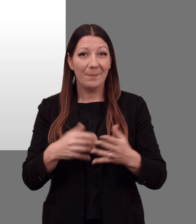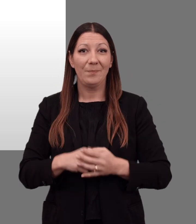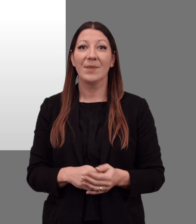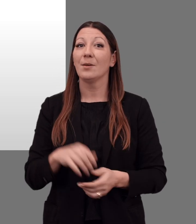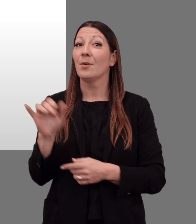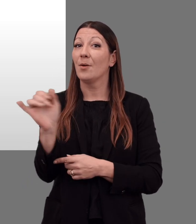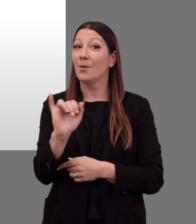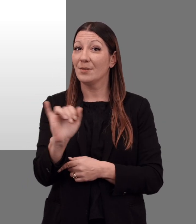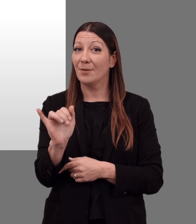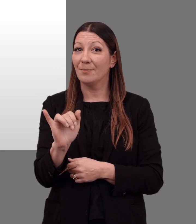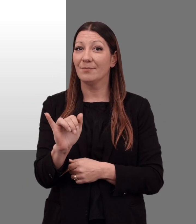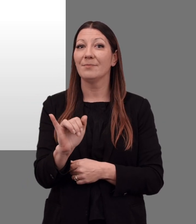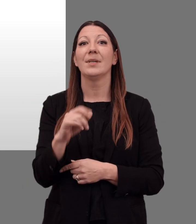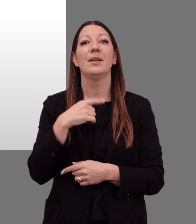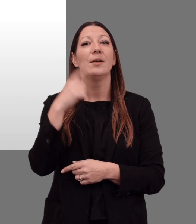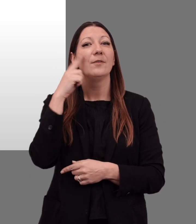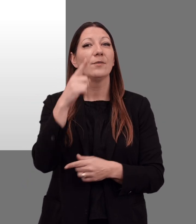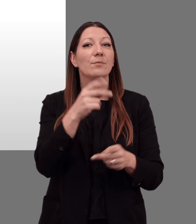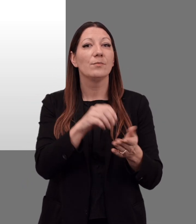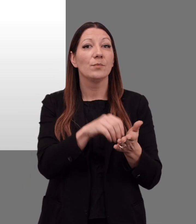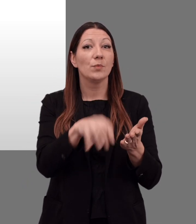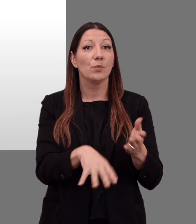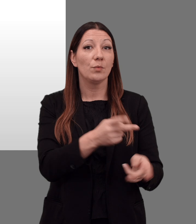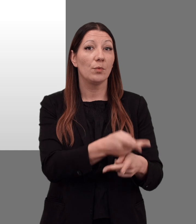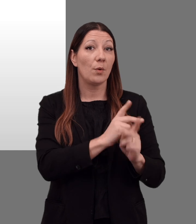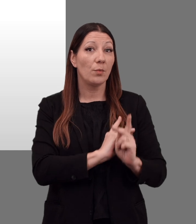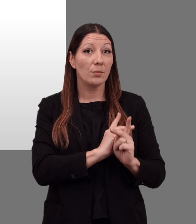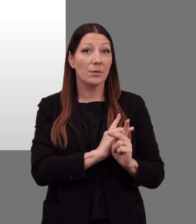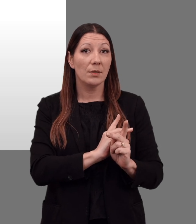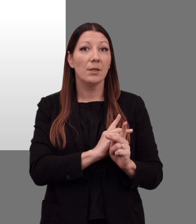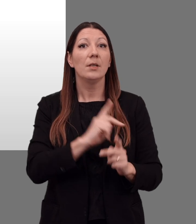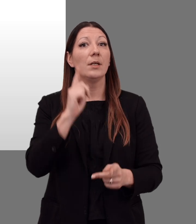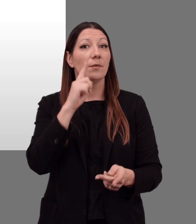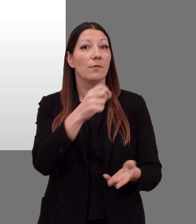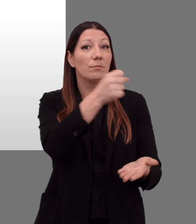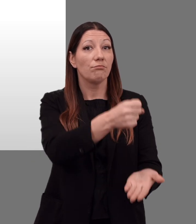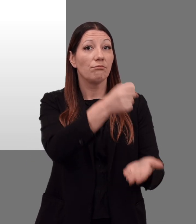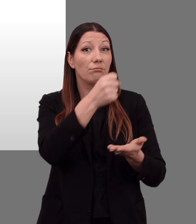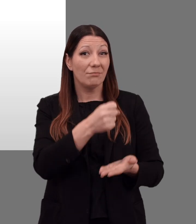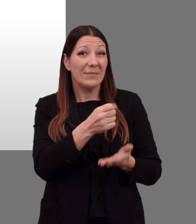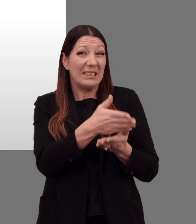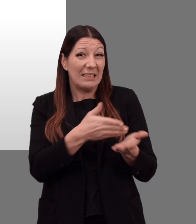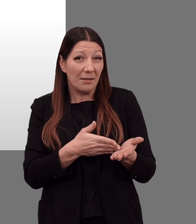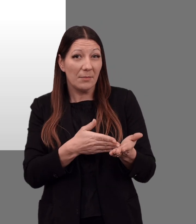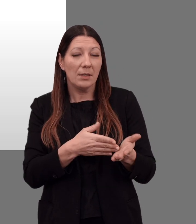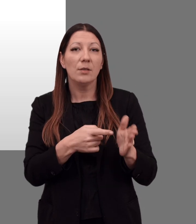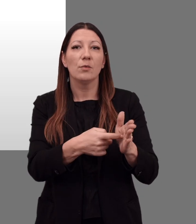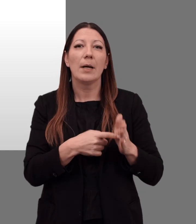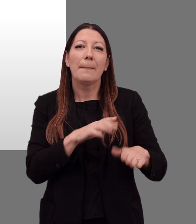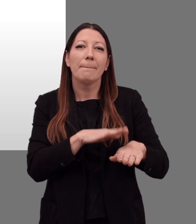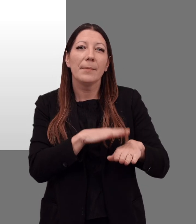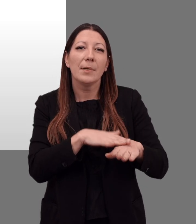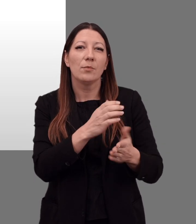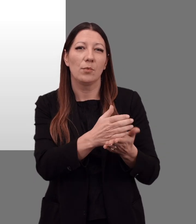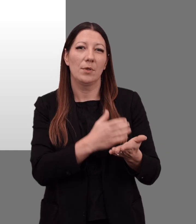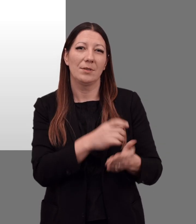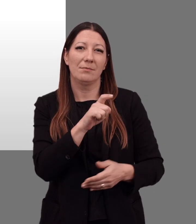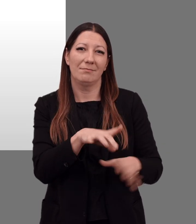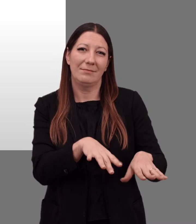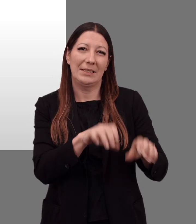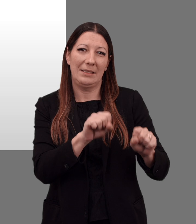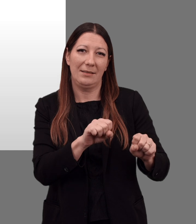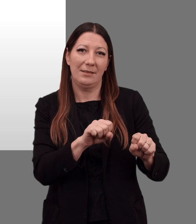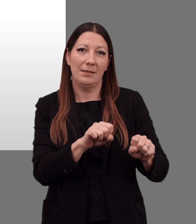you must take a certain number of courses to maintain your eligibility for student loans and some bursaries and scholarships. Make sure you know